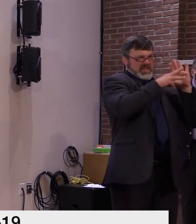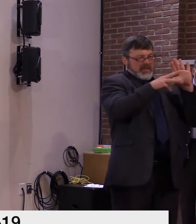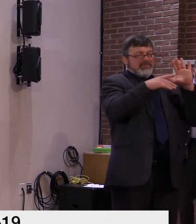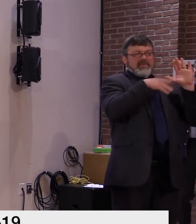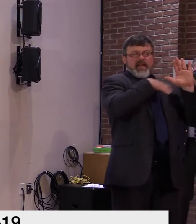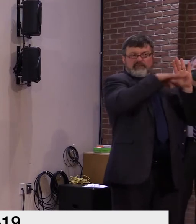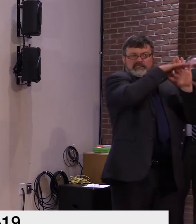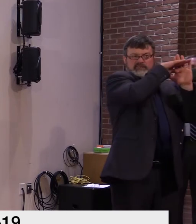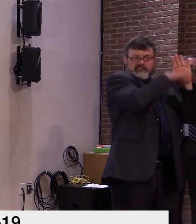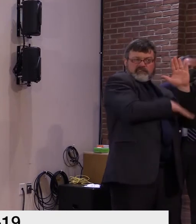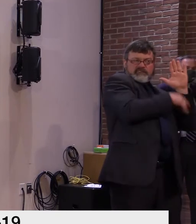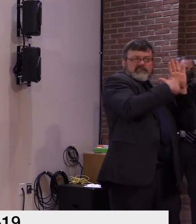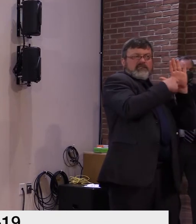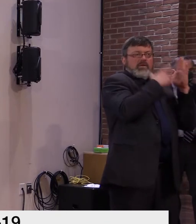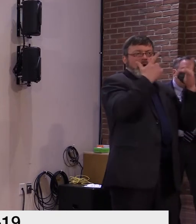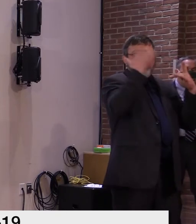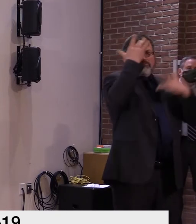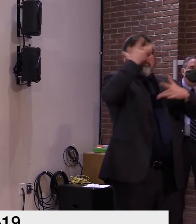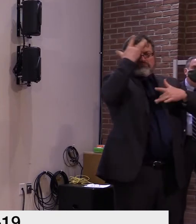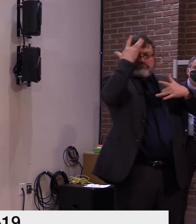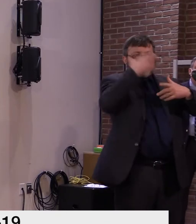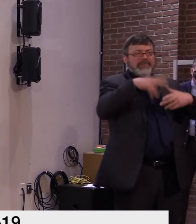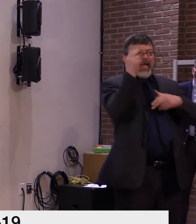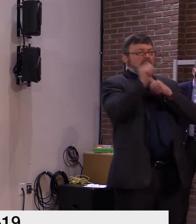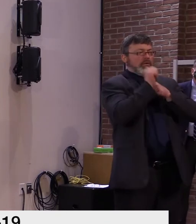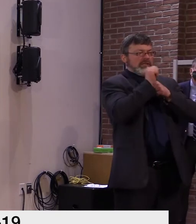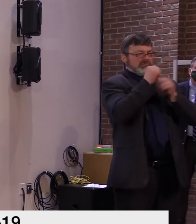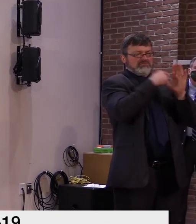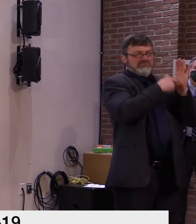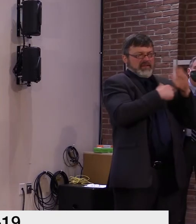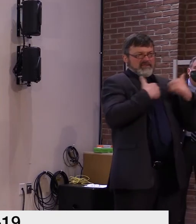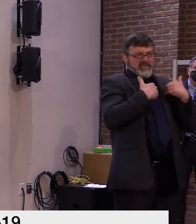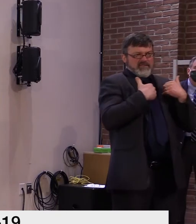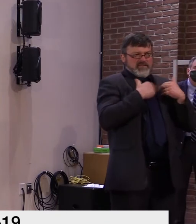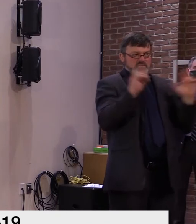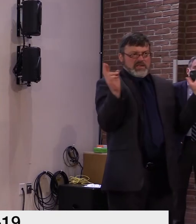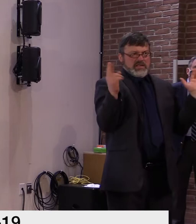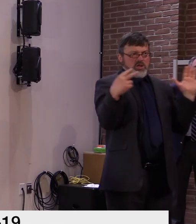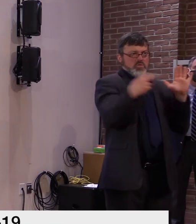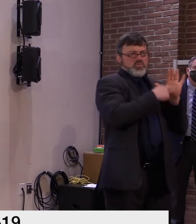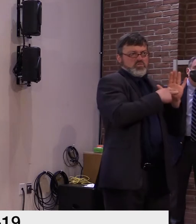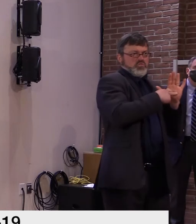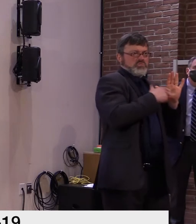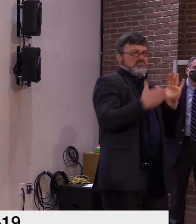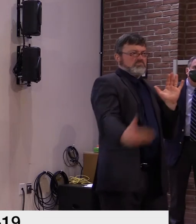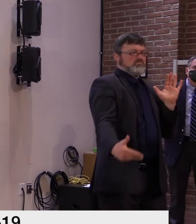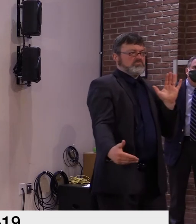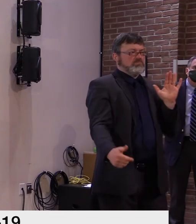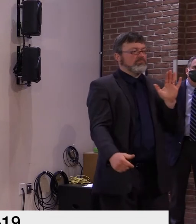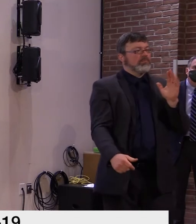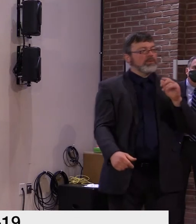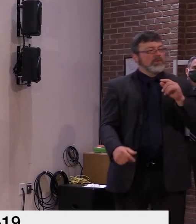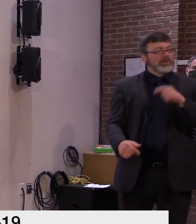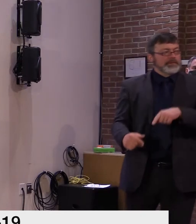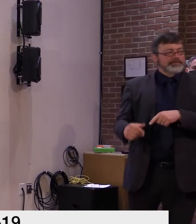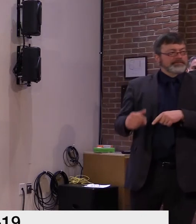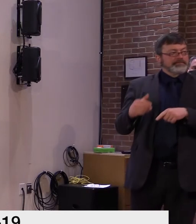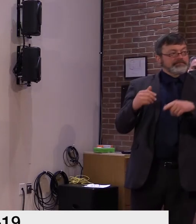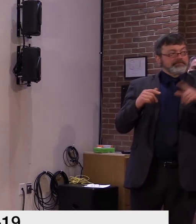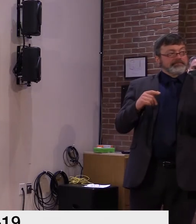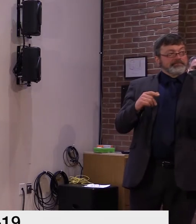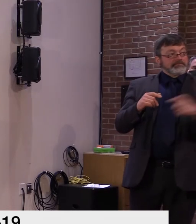even wondering whether you would have to parse it within that list you've already described.